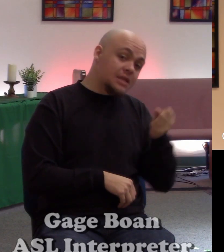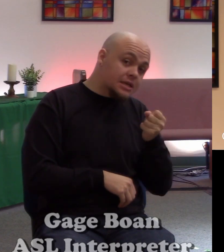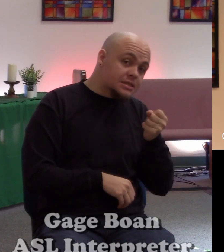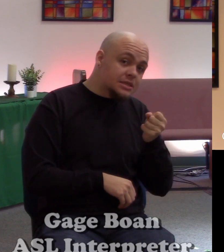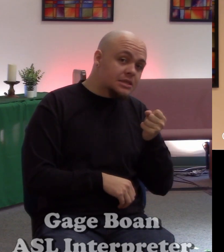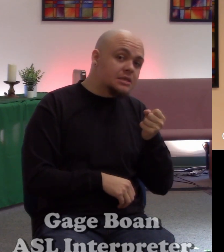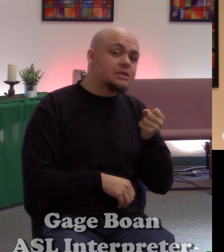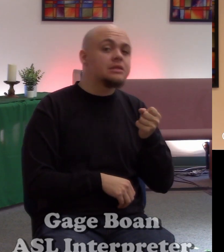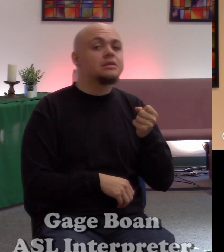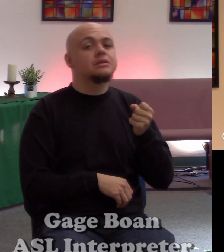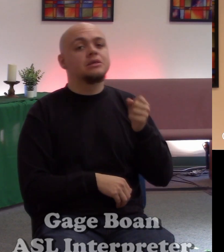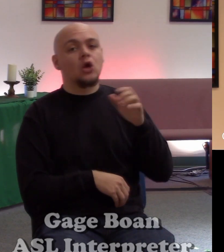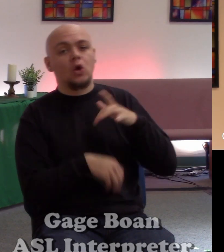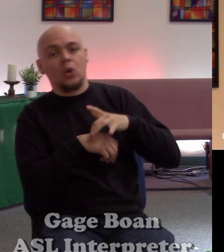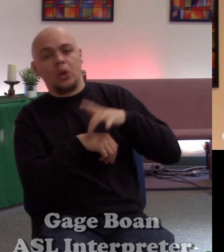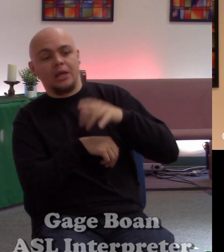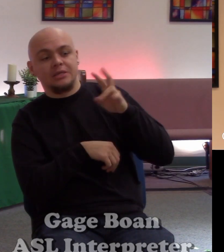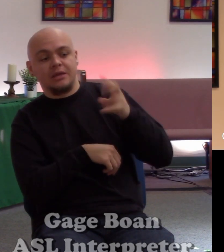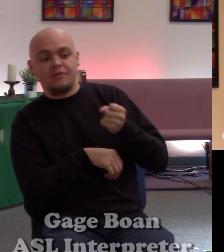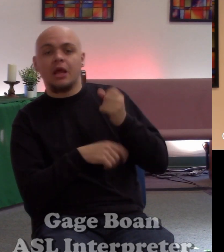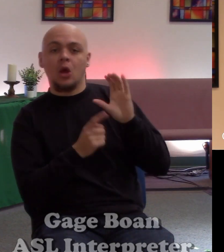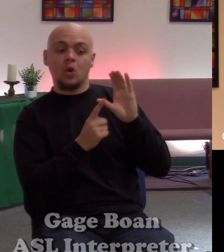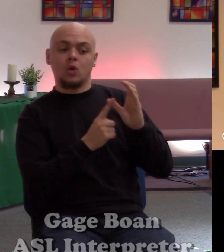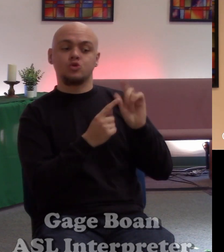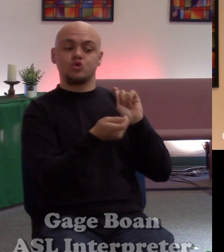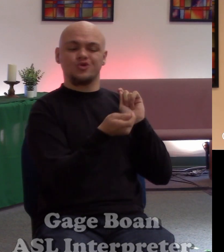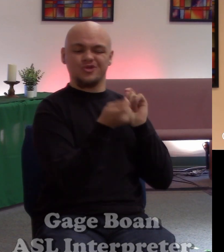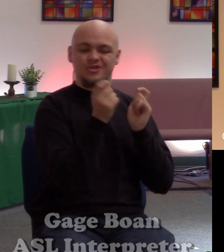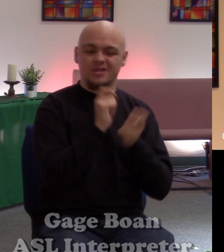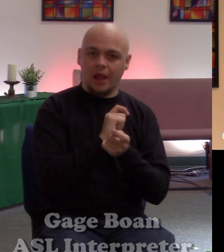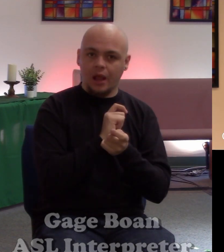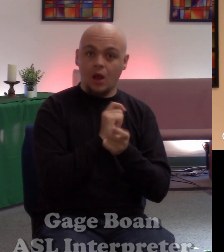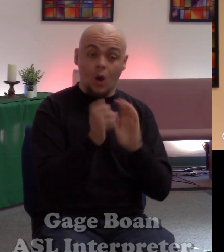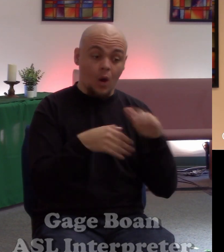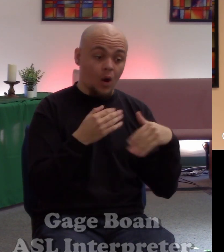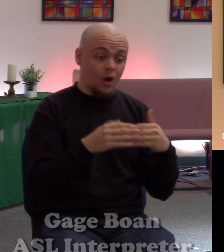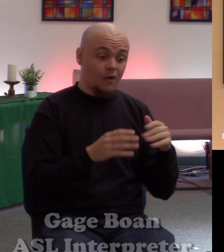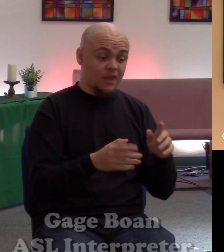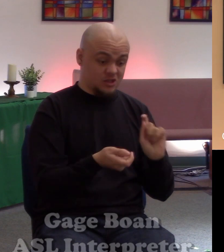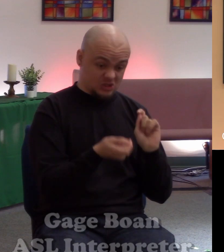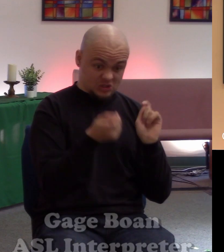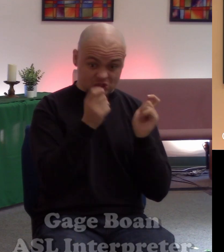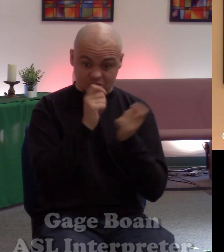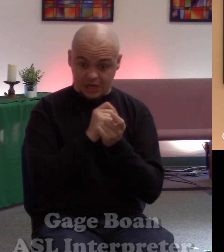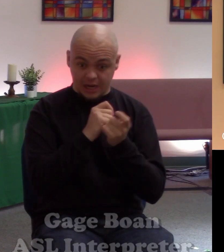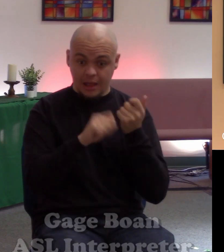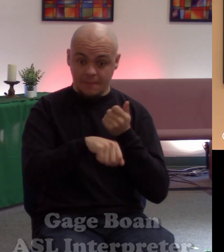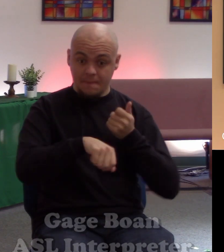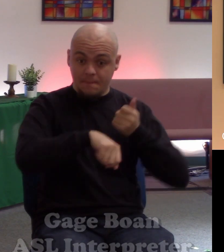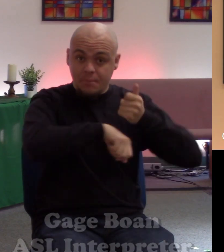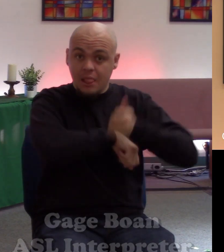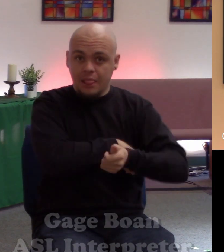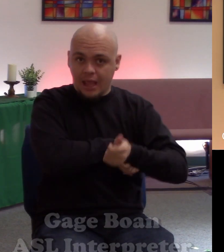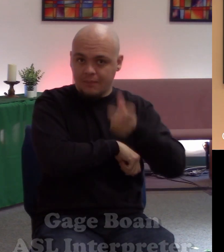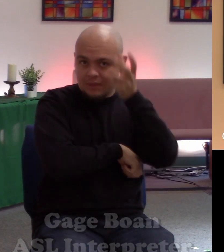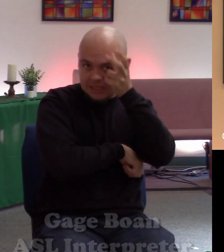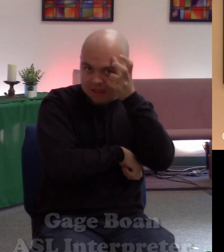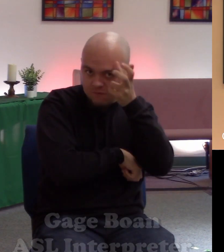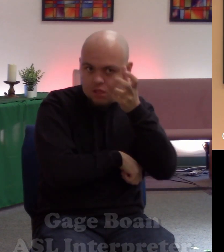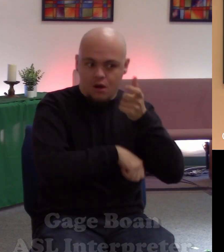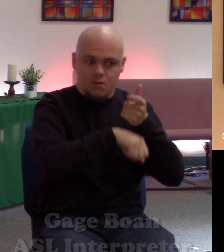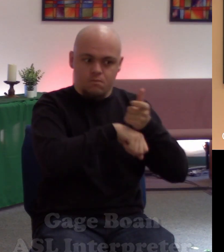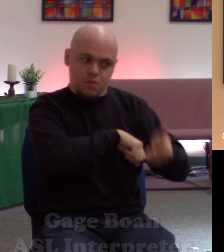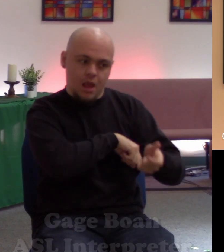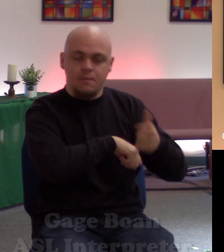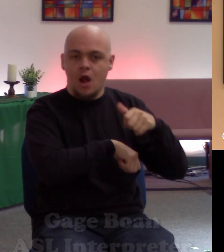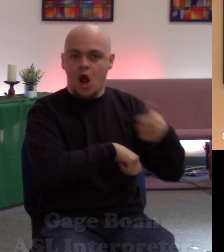early 70s was a time of great cultural upheaval, so I think they were looking for something to blame for all the cultural upheaval, and so they went supernatural. It must be the devil